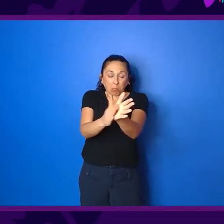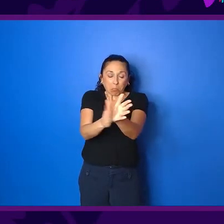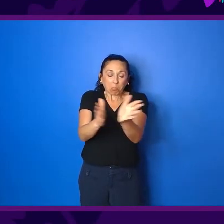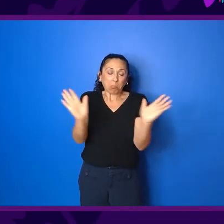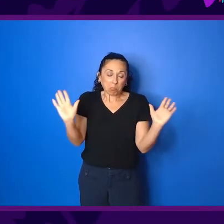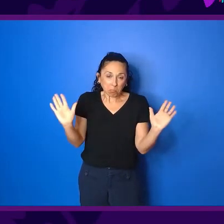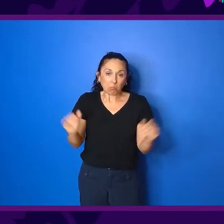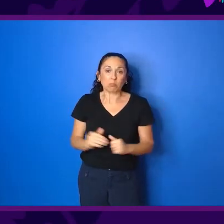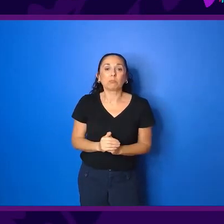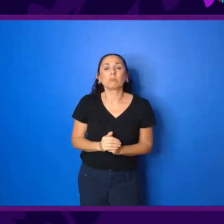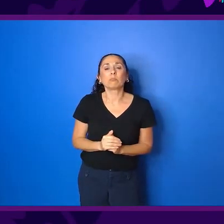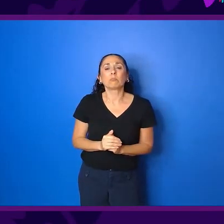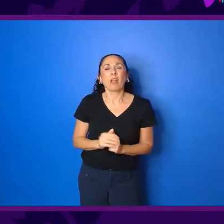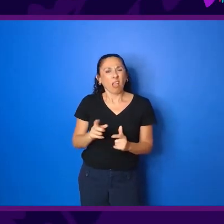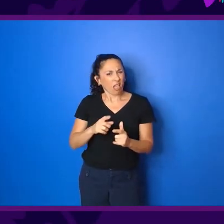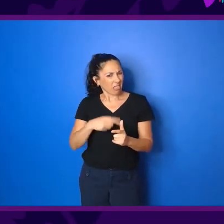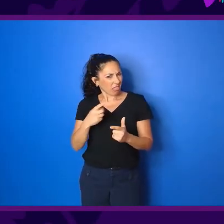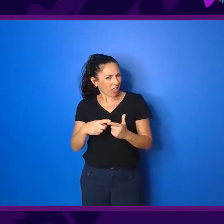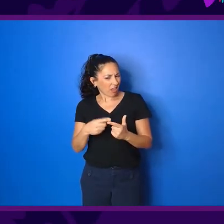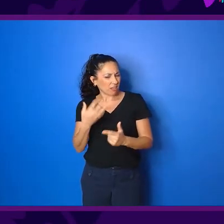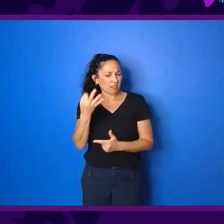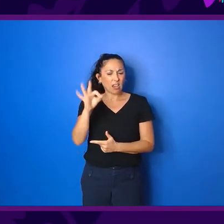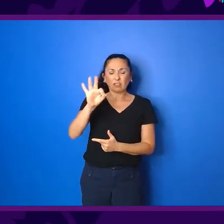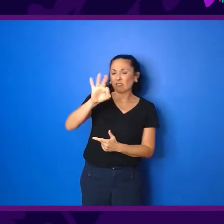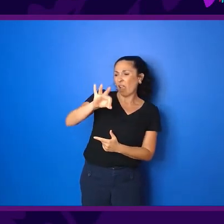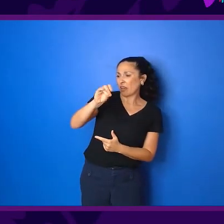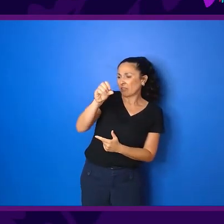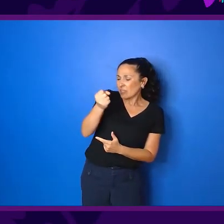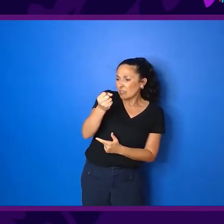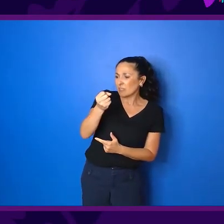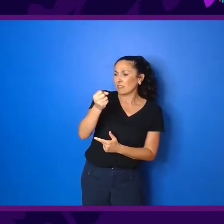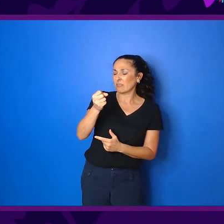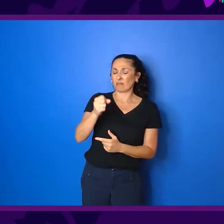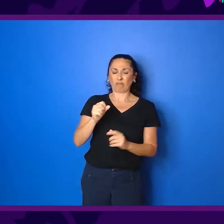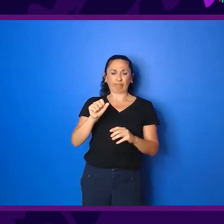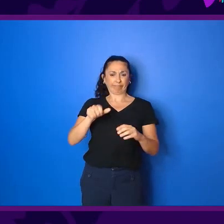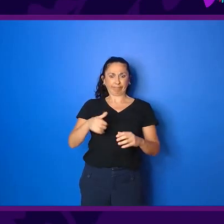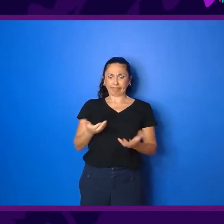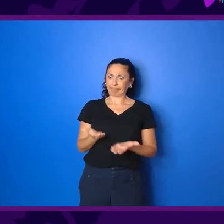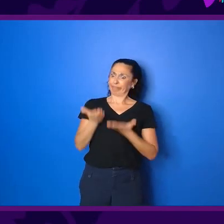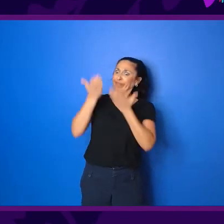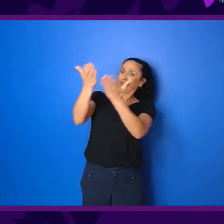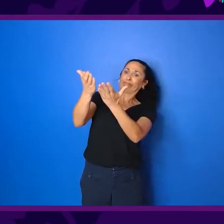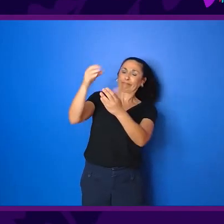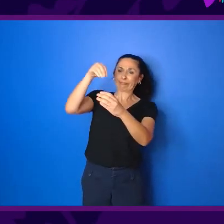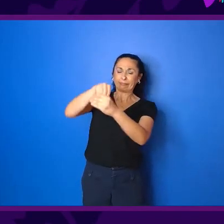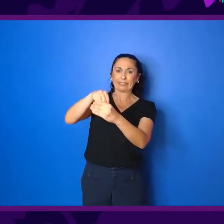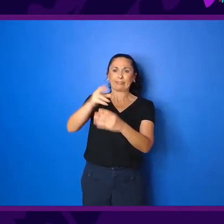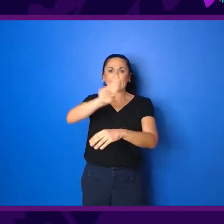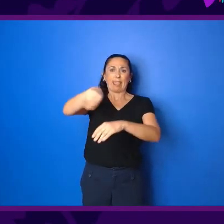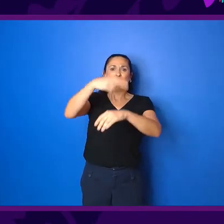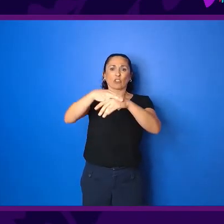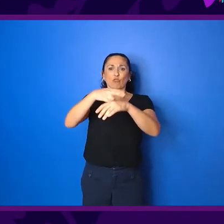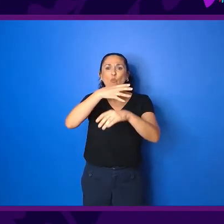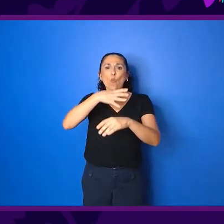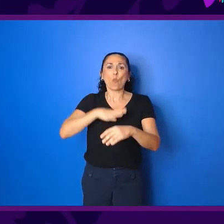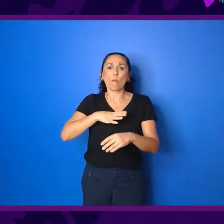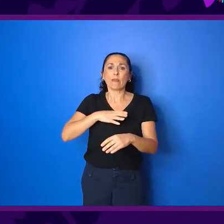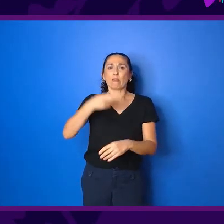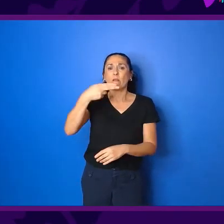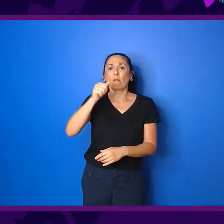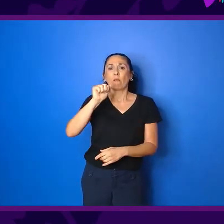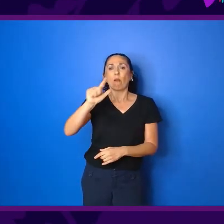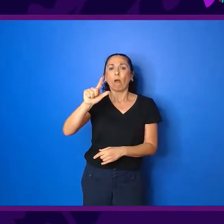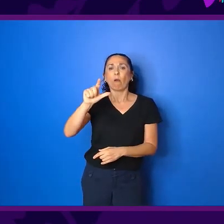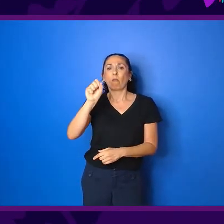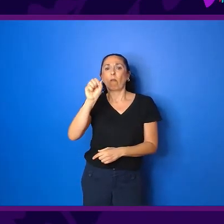then... in the 90s, she was like inducted to the National Women's Hall of Fame. And then in the